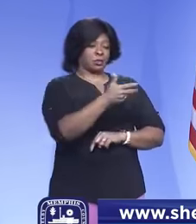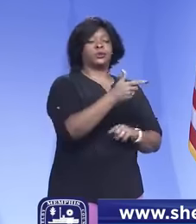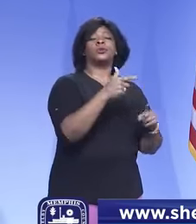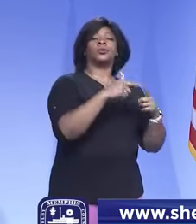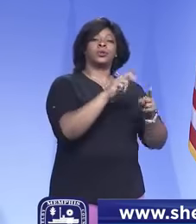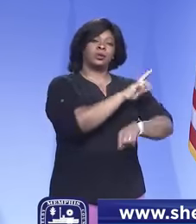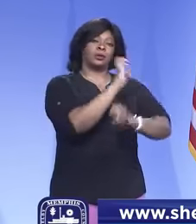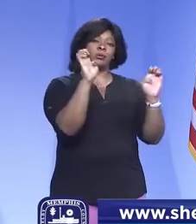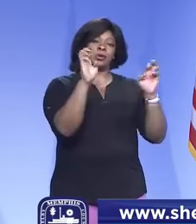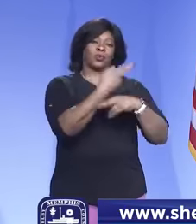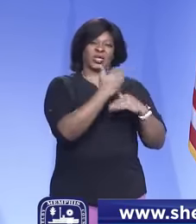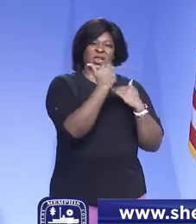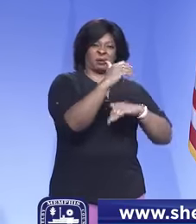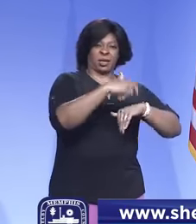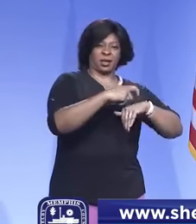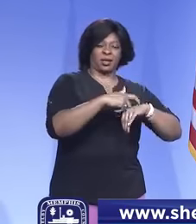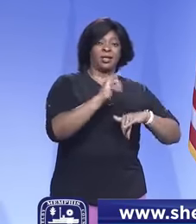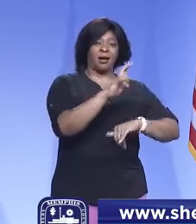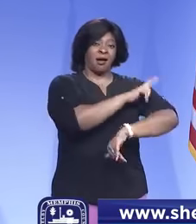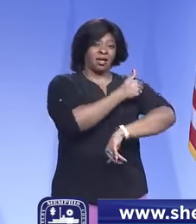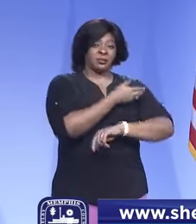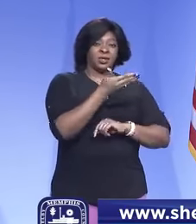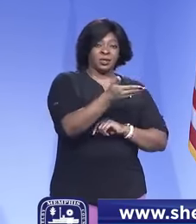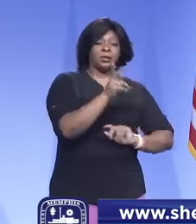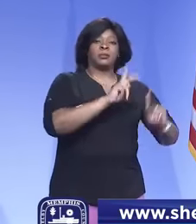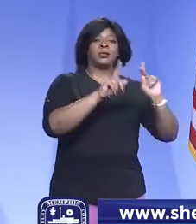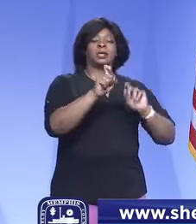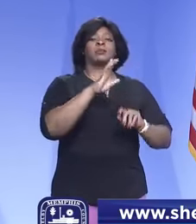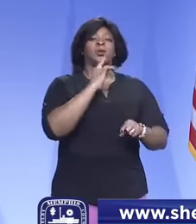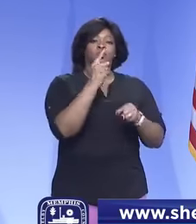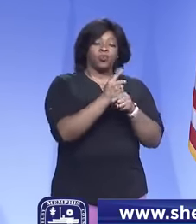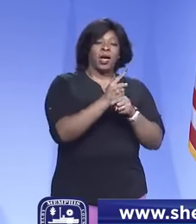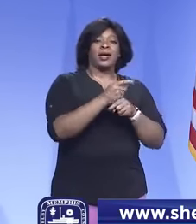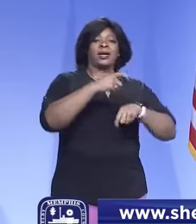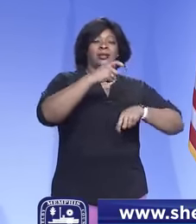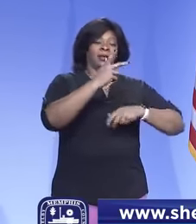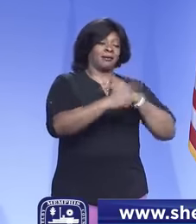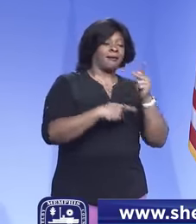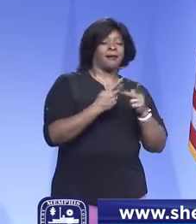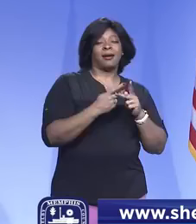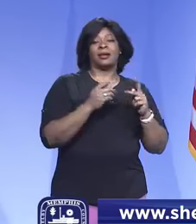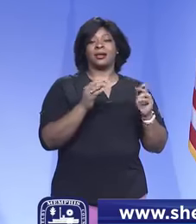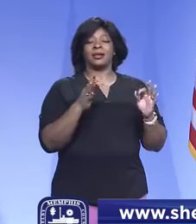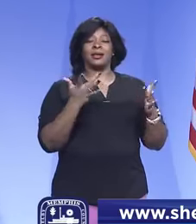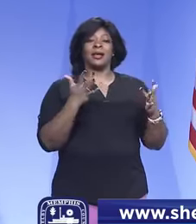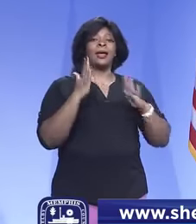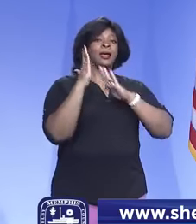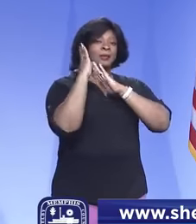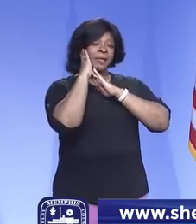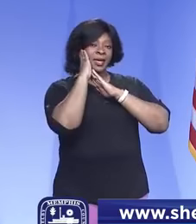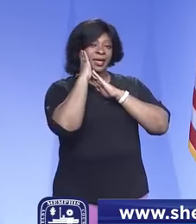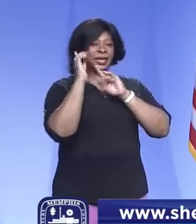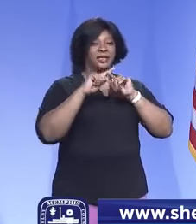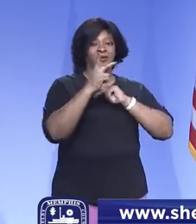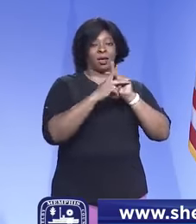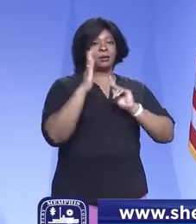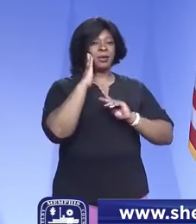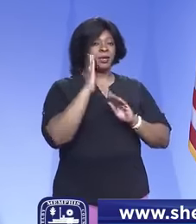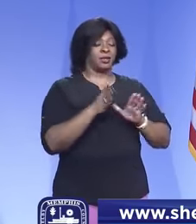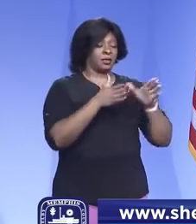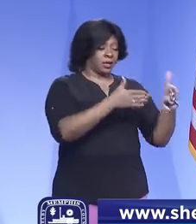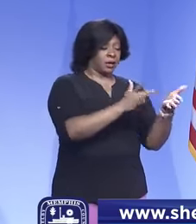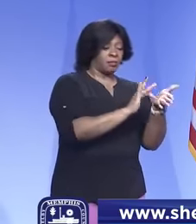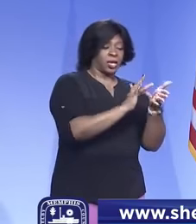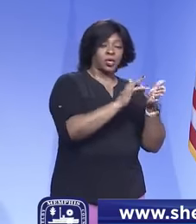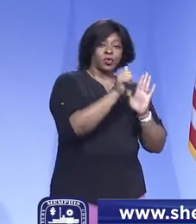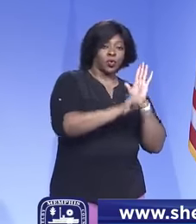room. Then within the hospital, people need to be in the right kind of bed within the hospital. Maybe they need a